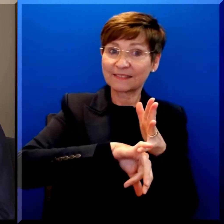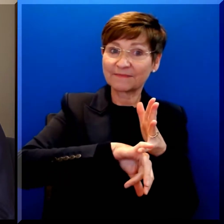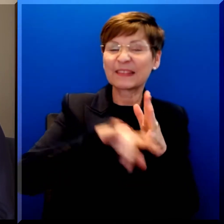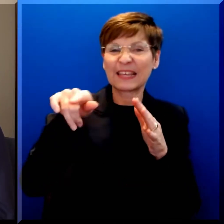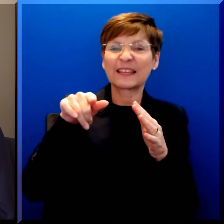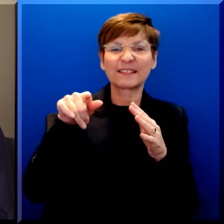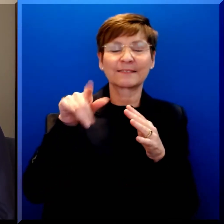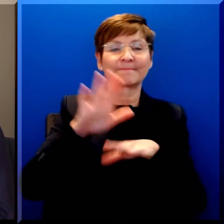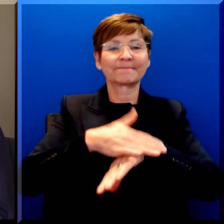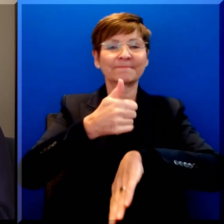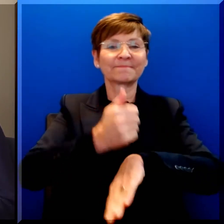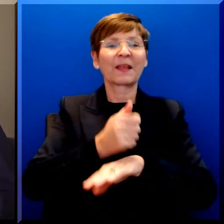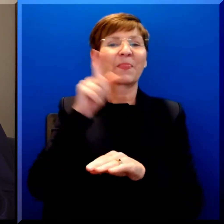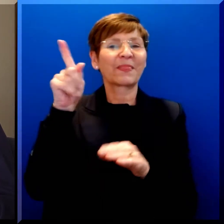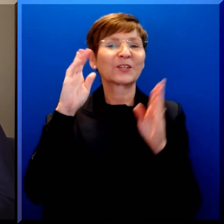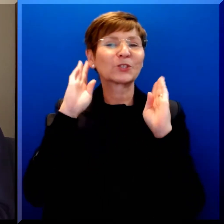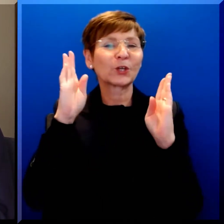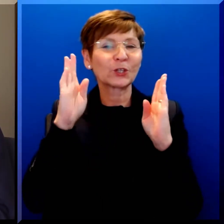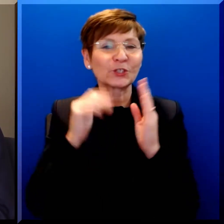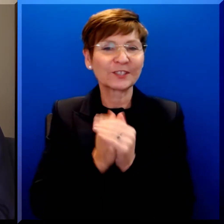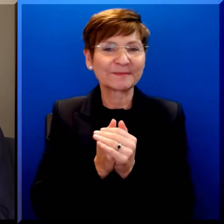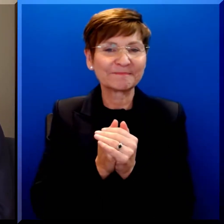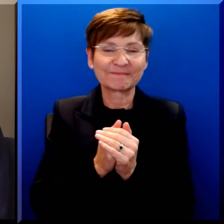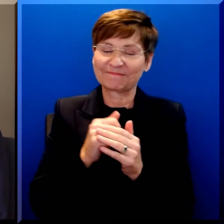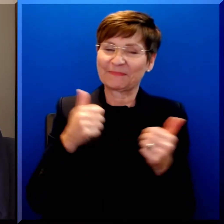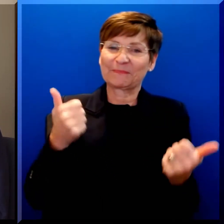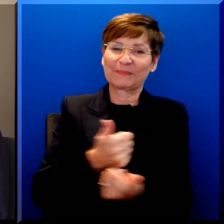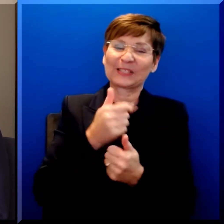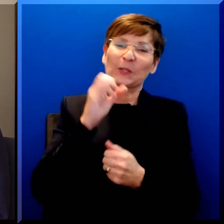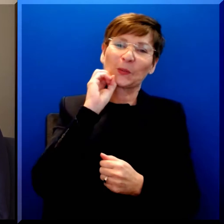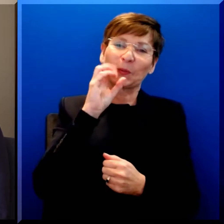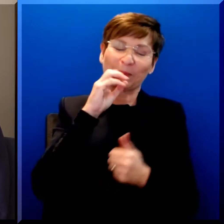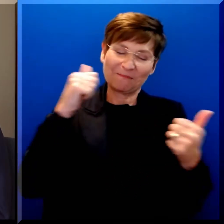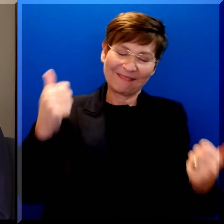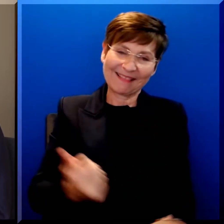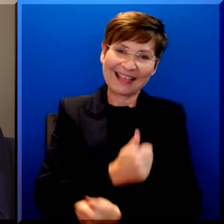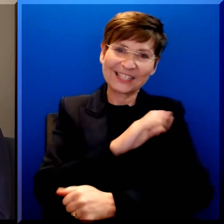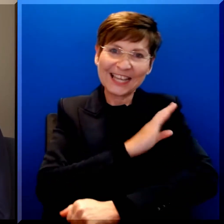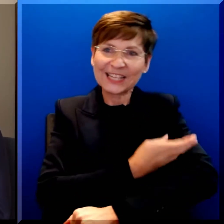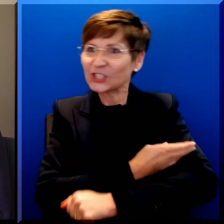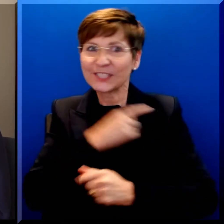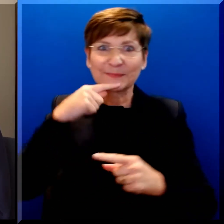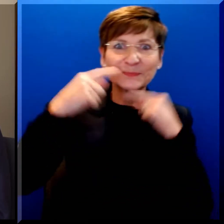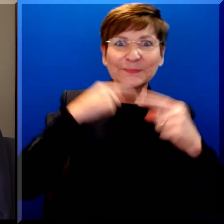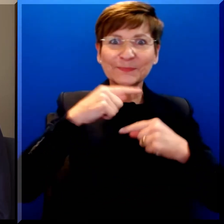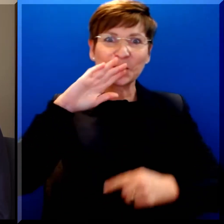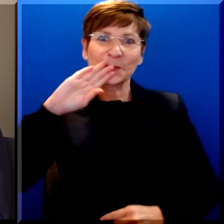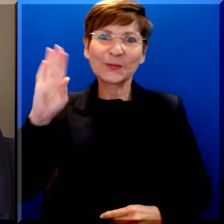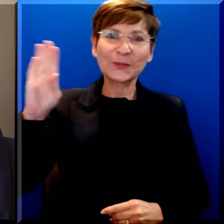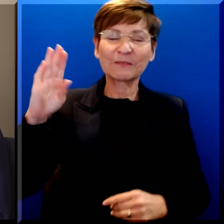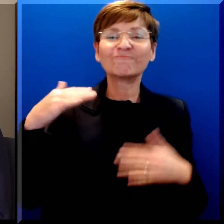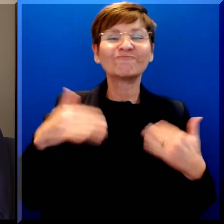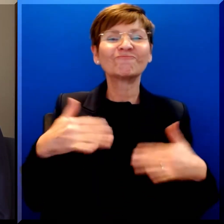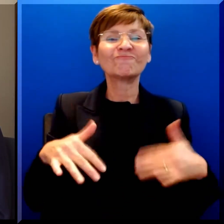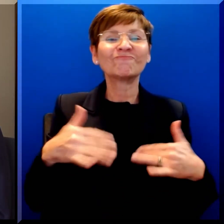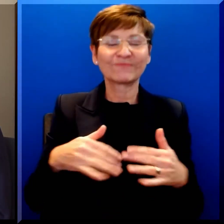Church. He's, as you know, full of creativity and humor and lots of energy when it comes to delivering his sermons, so